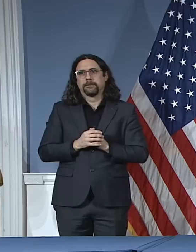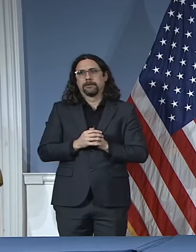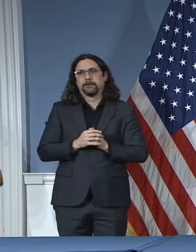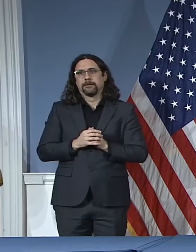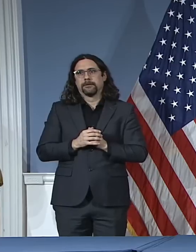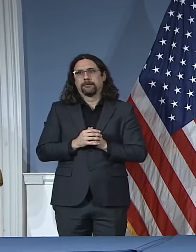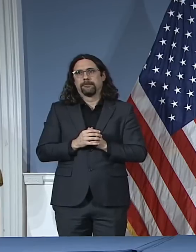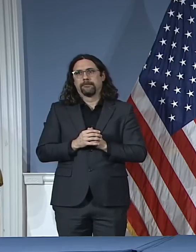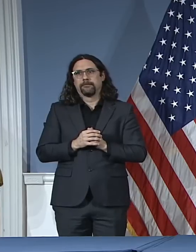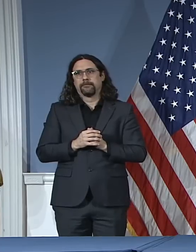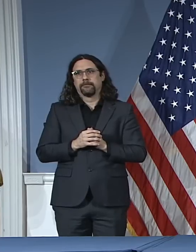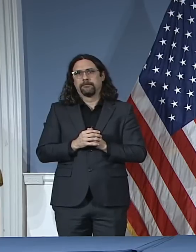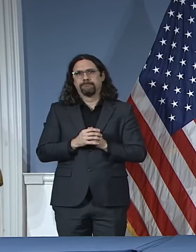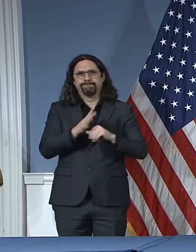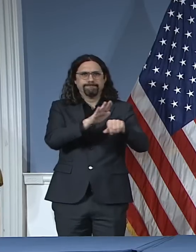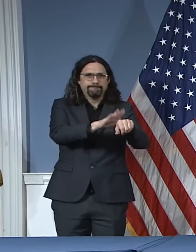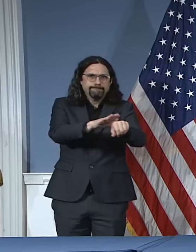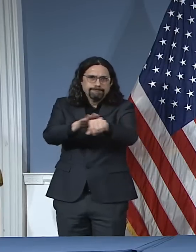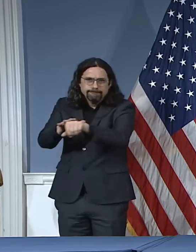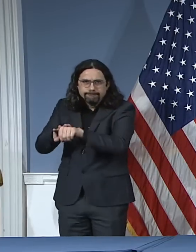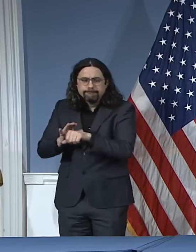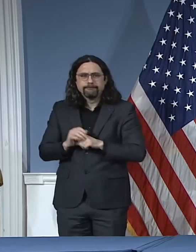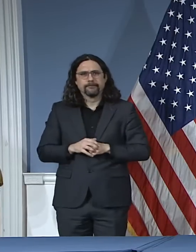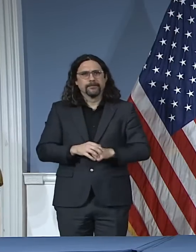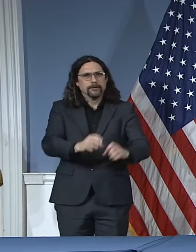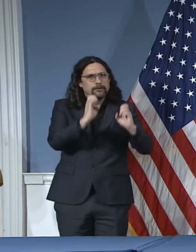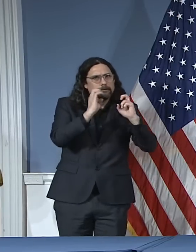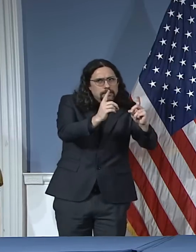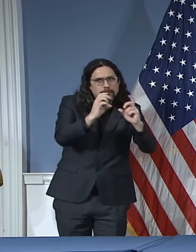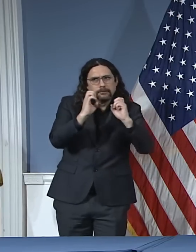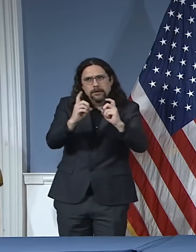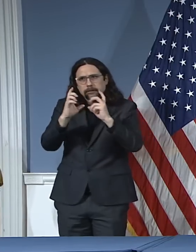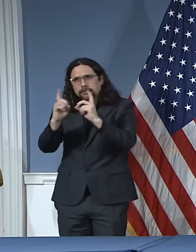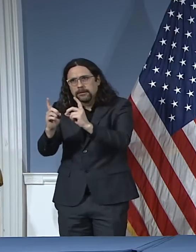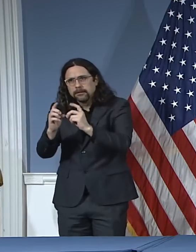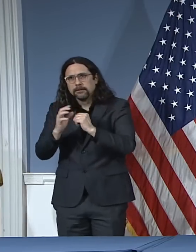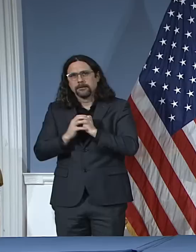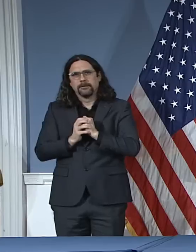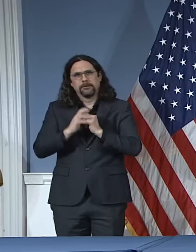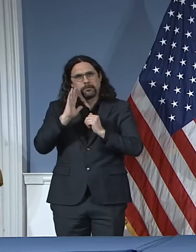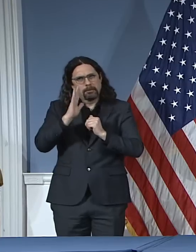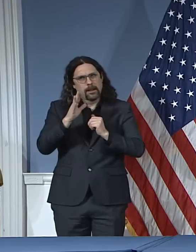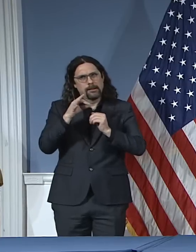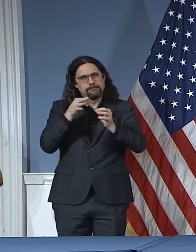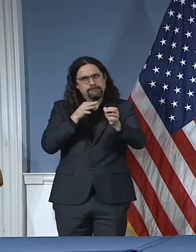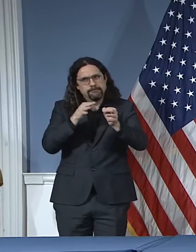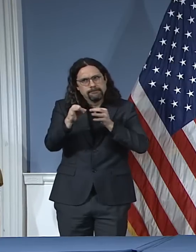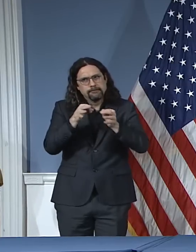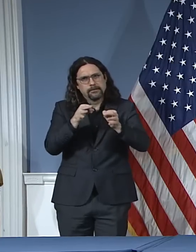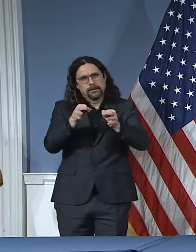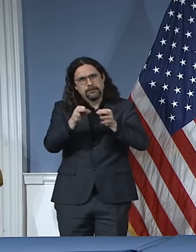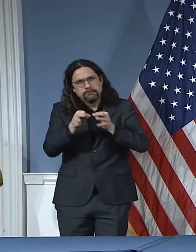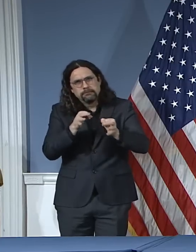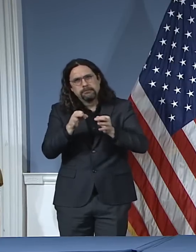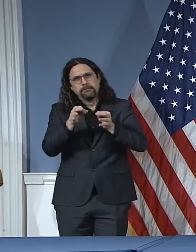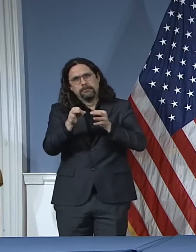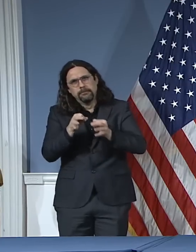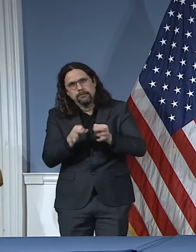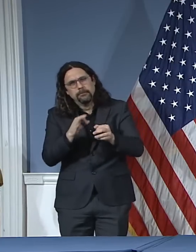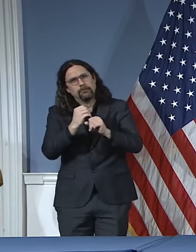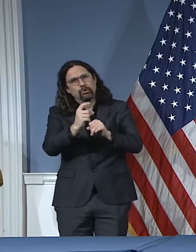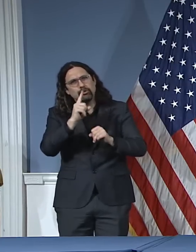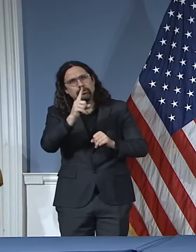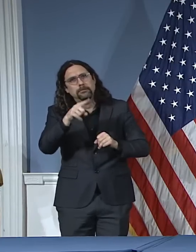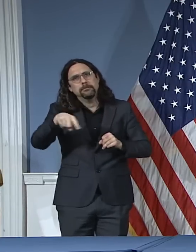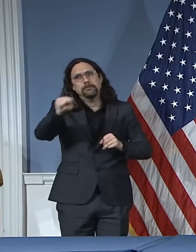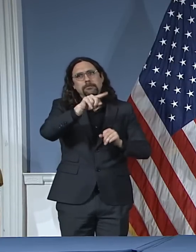real conversations with people to help them understand what's going on. We're not going to be draconian. We're going to give people a chance to